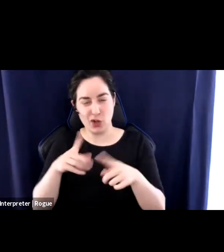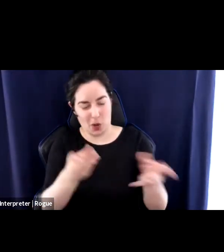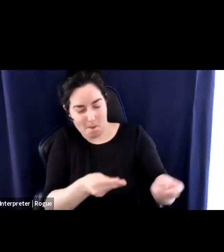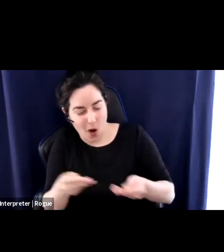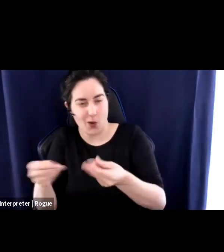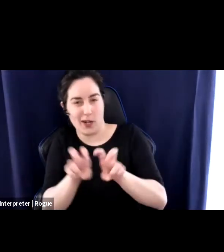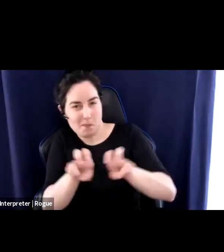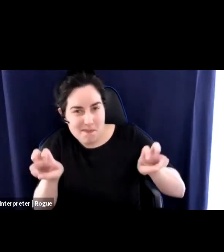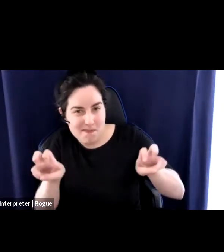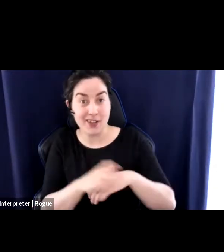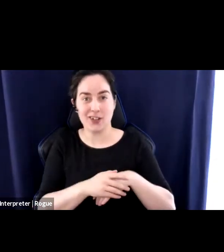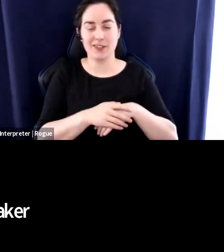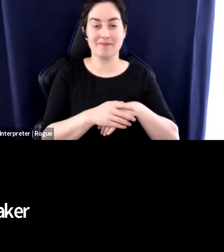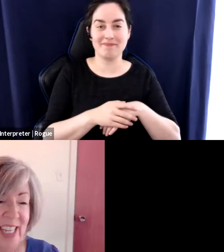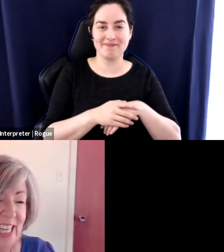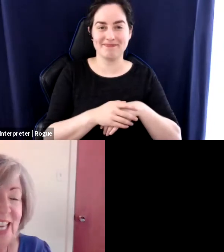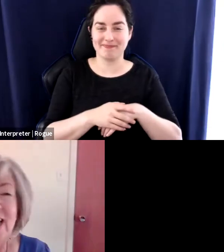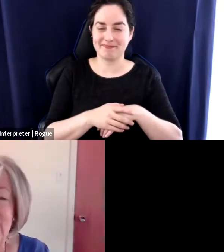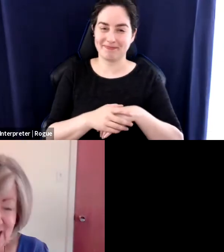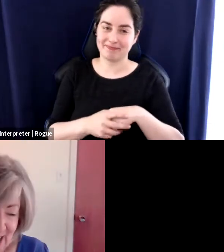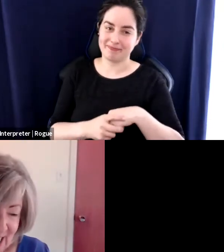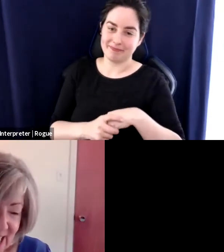and question and answers.